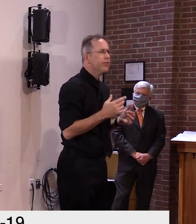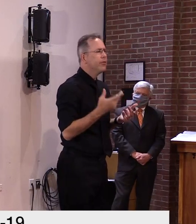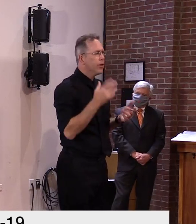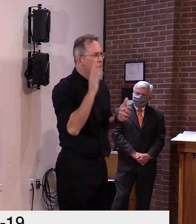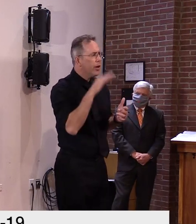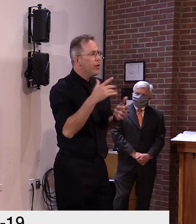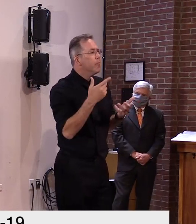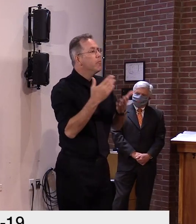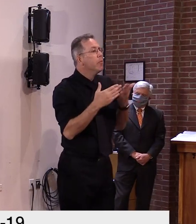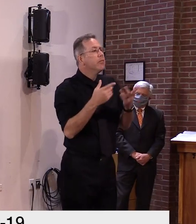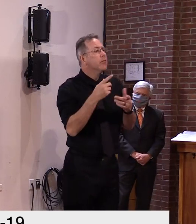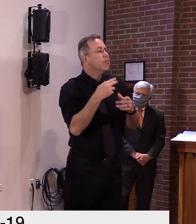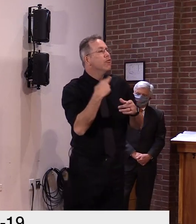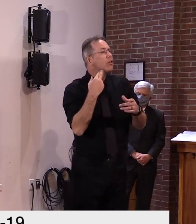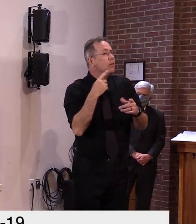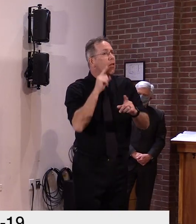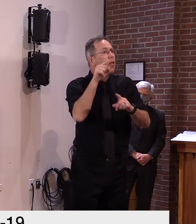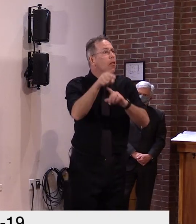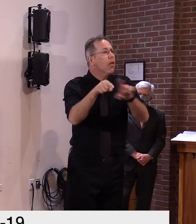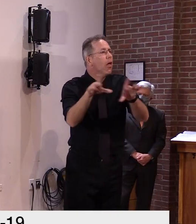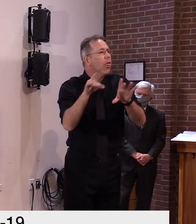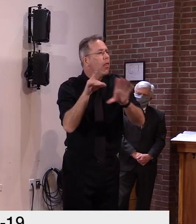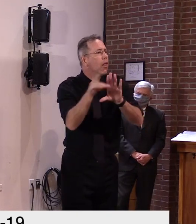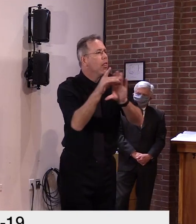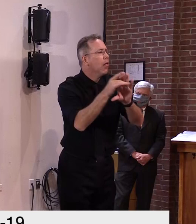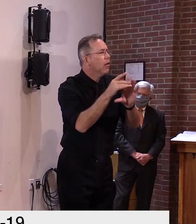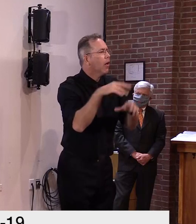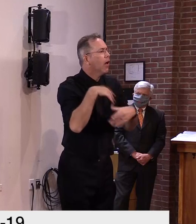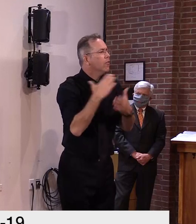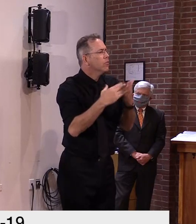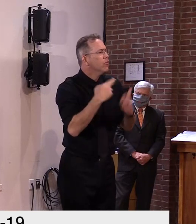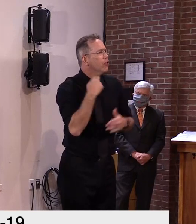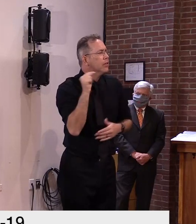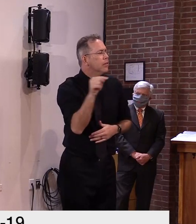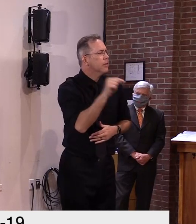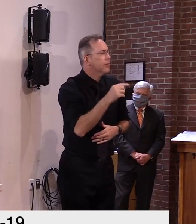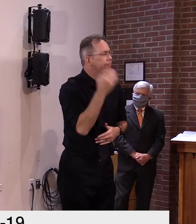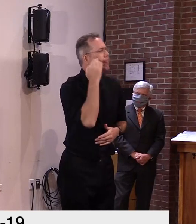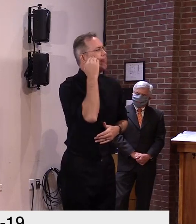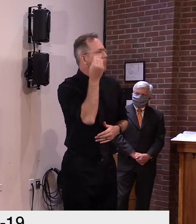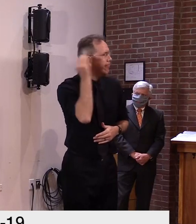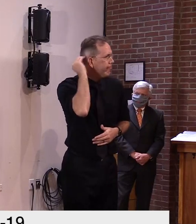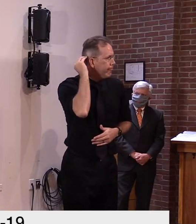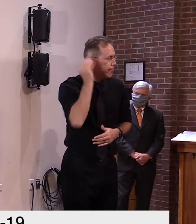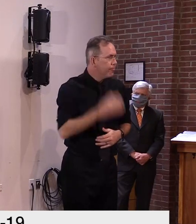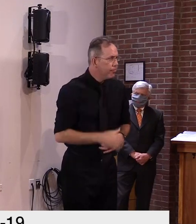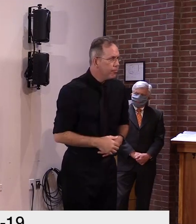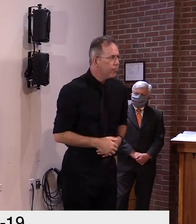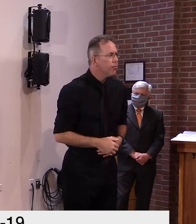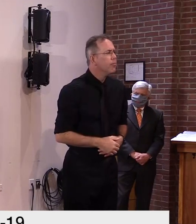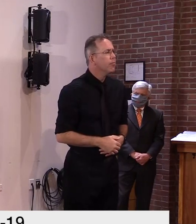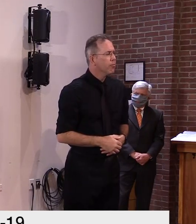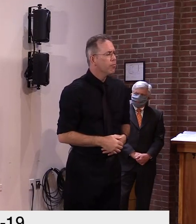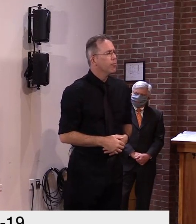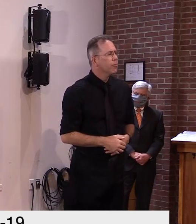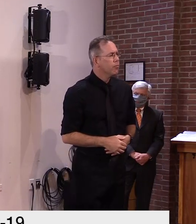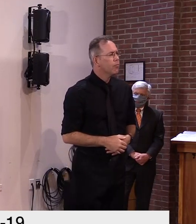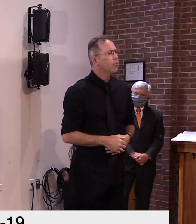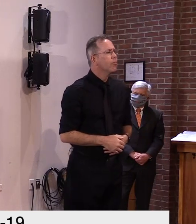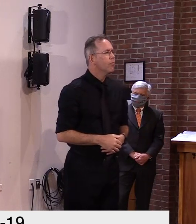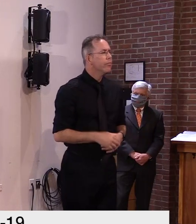are really the main ways that we're looking at right now. Obviously, we have occasional